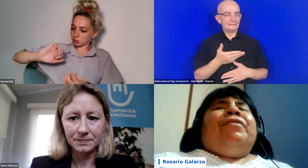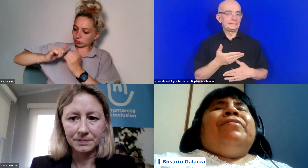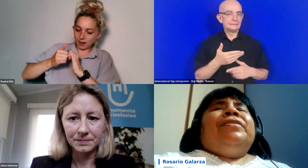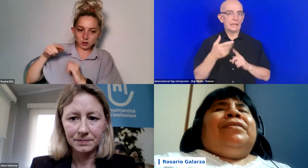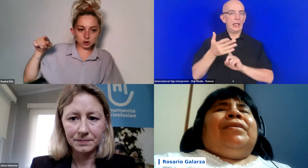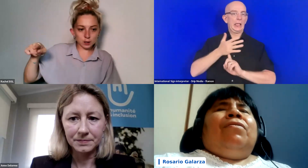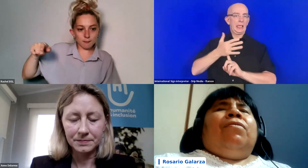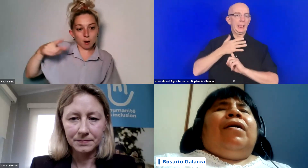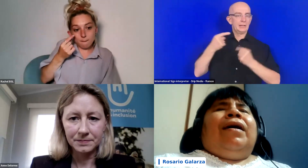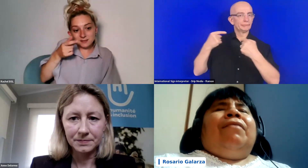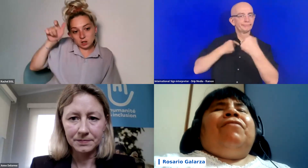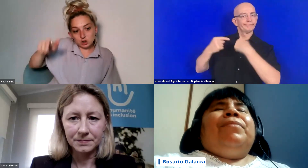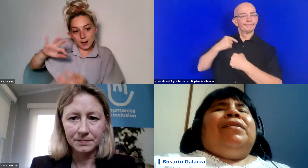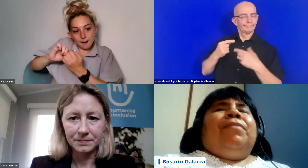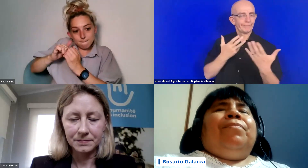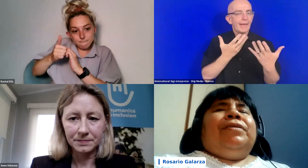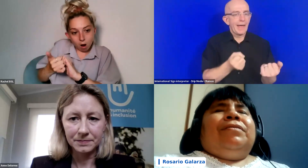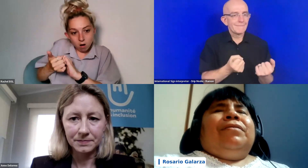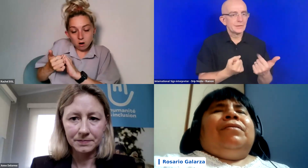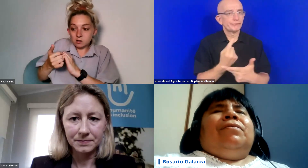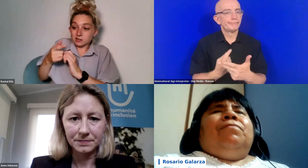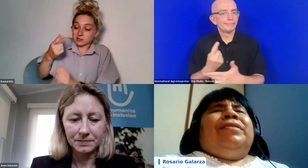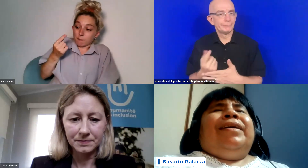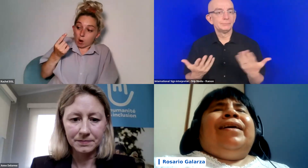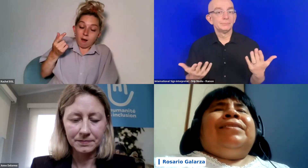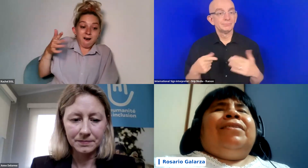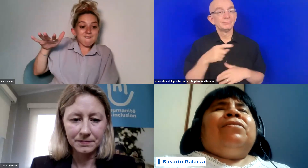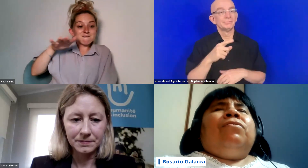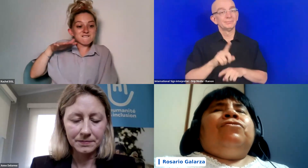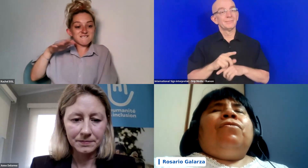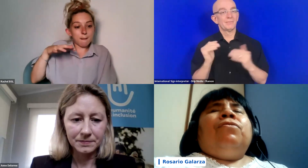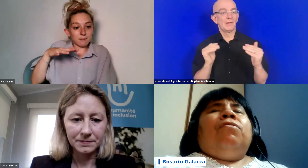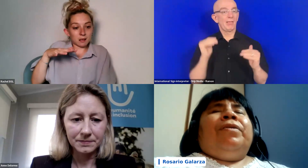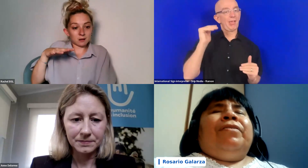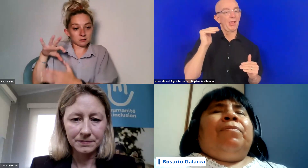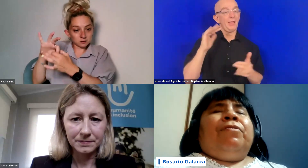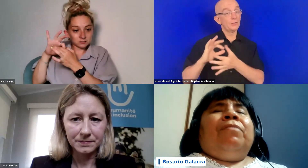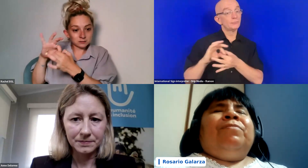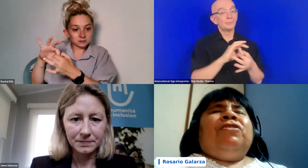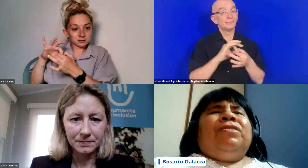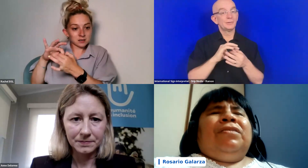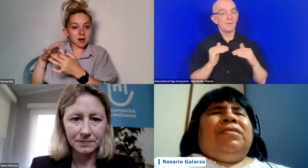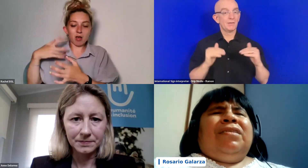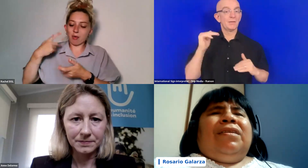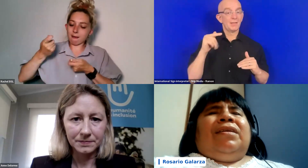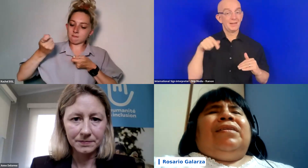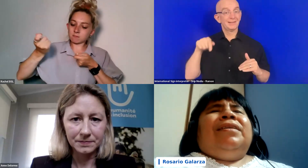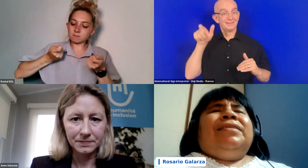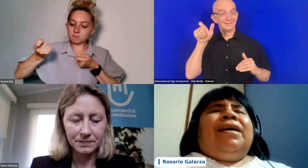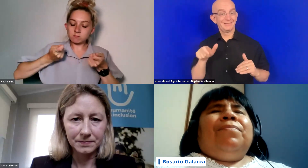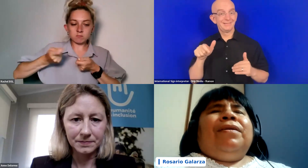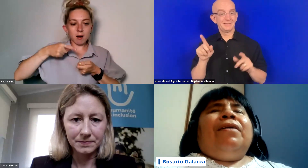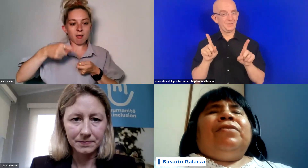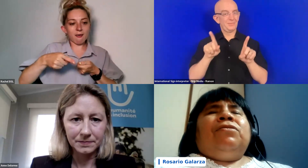their partners and family members, where they exert control over their reproductive choices.